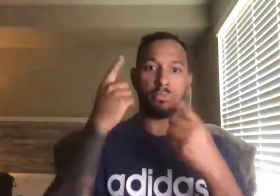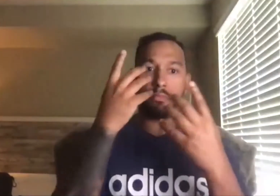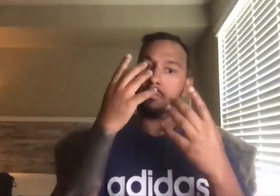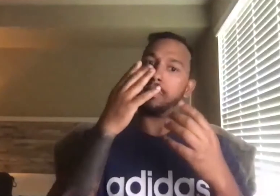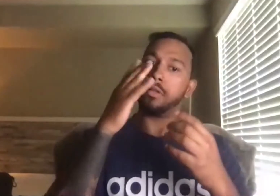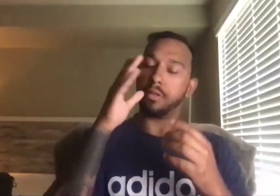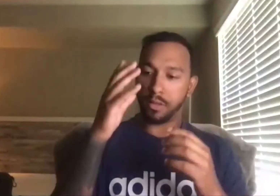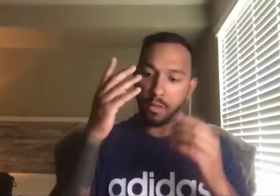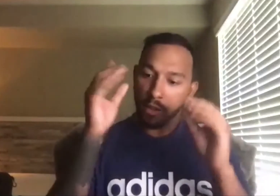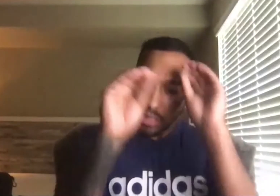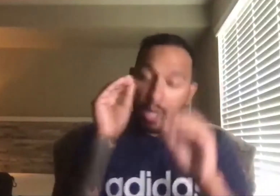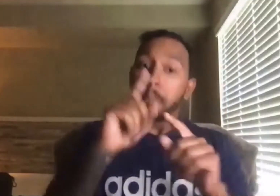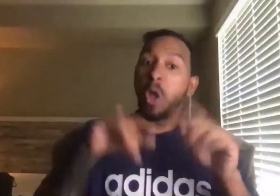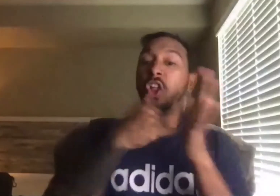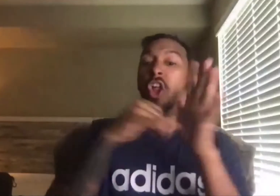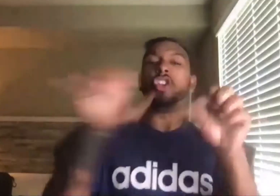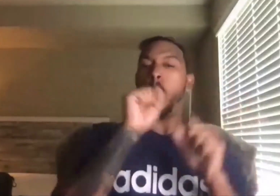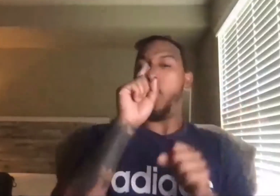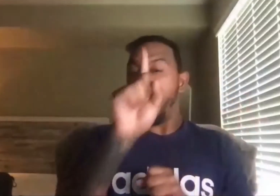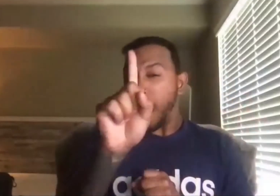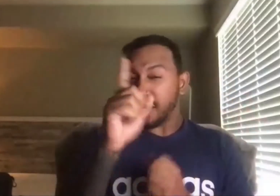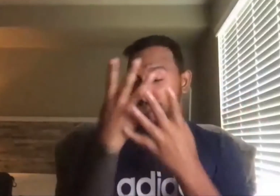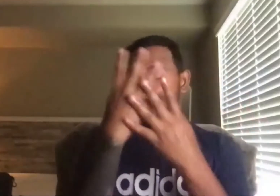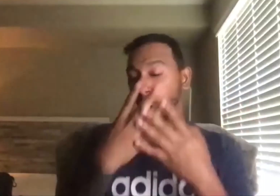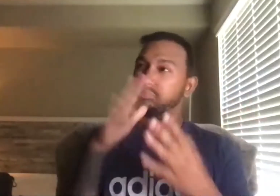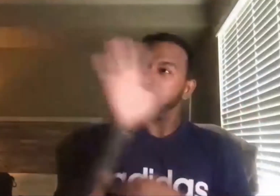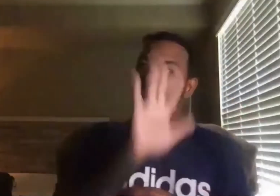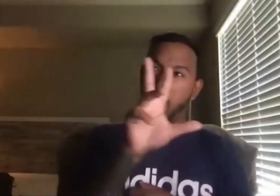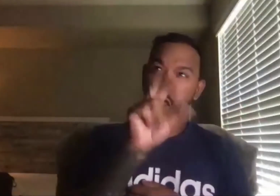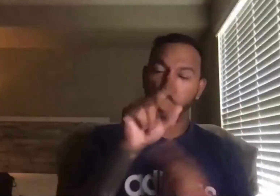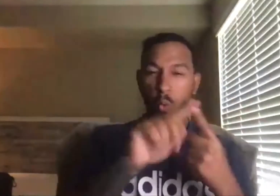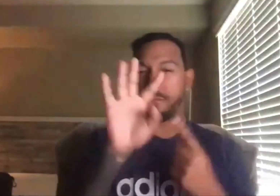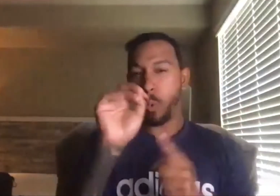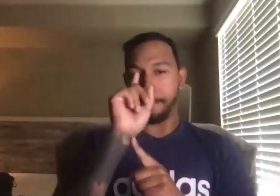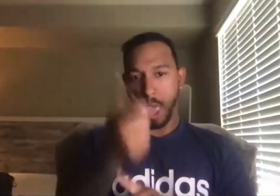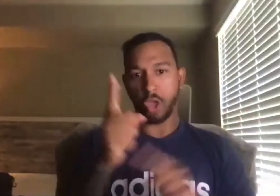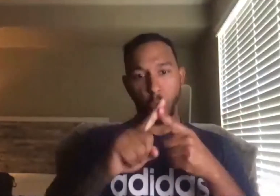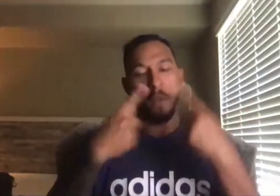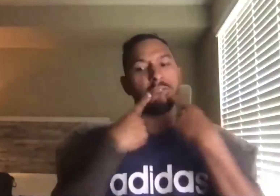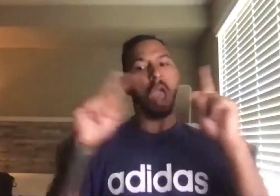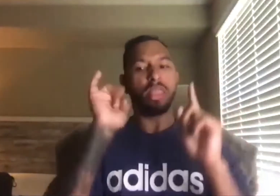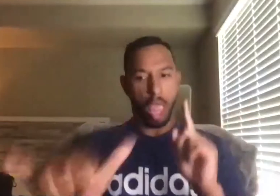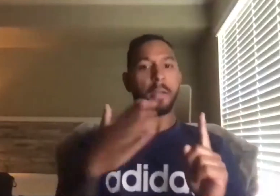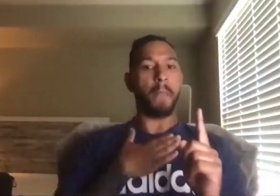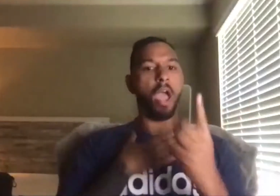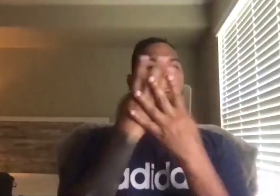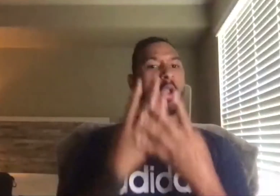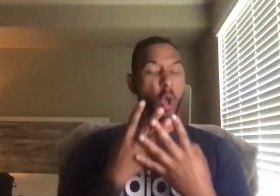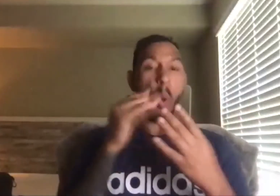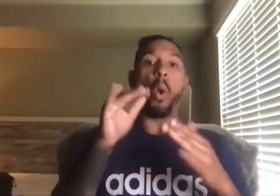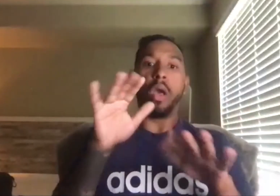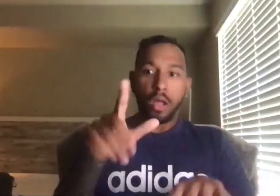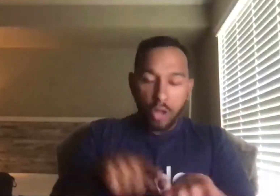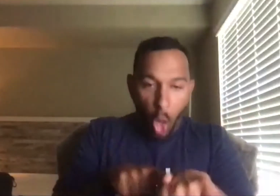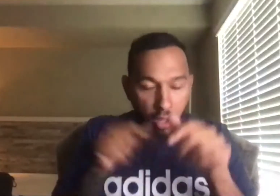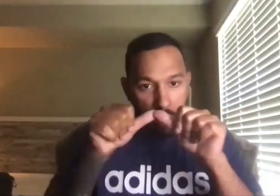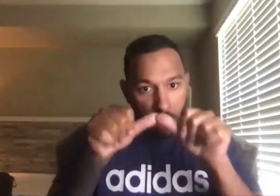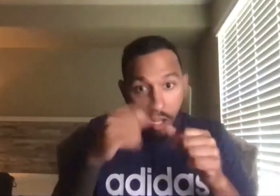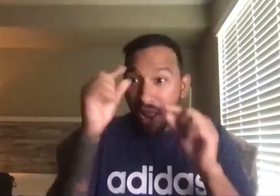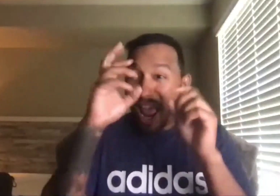camera. And I used various editing tools and filters, which is